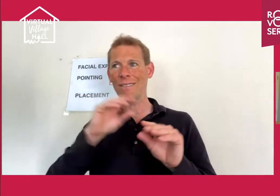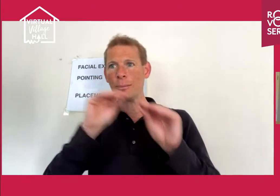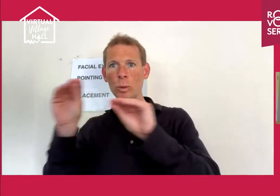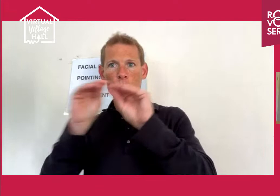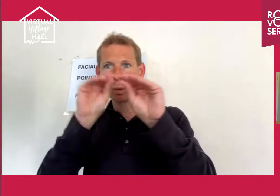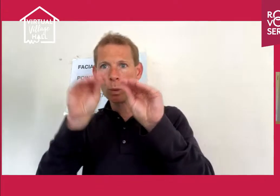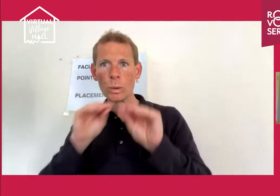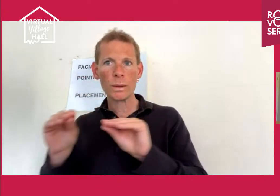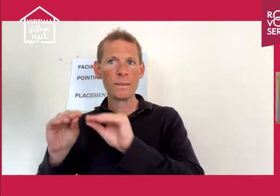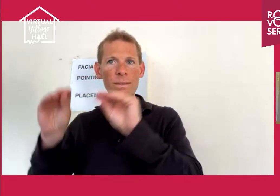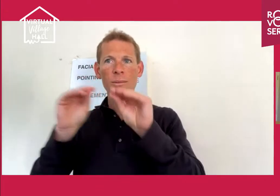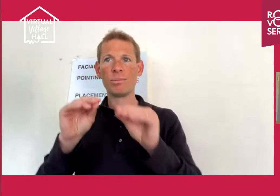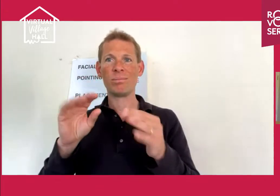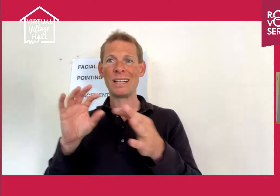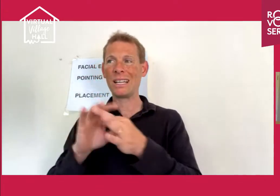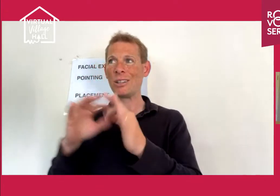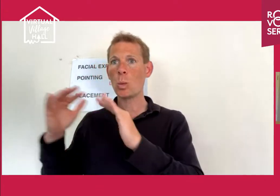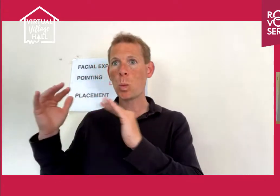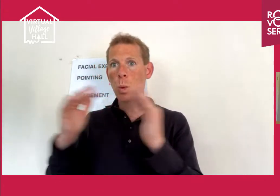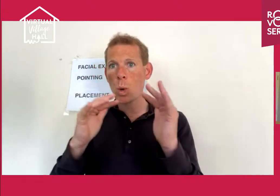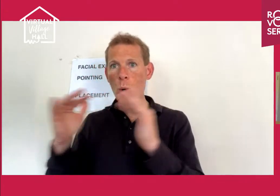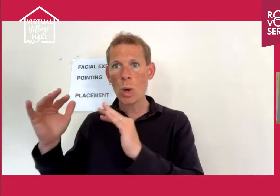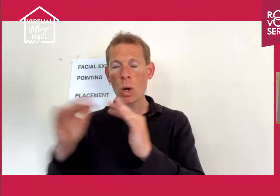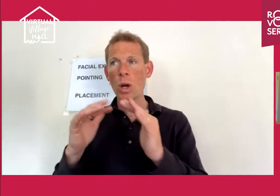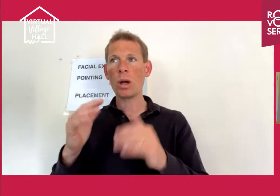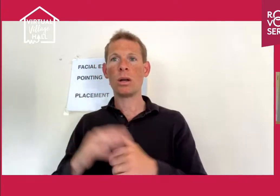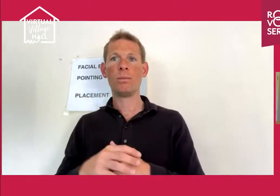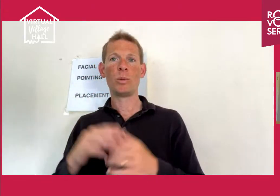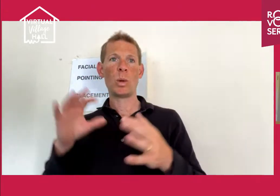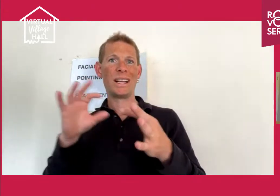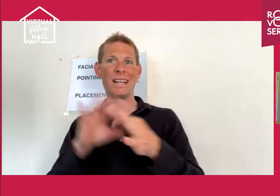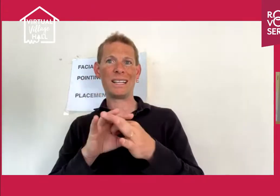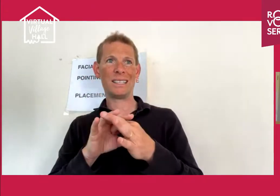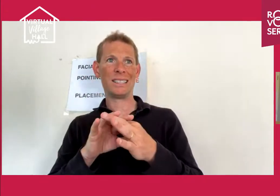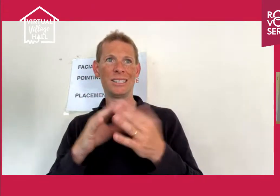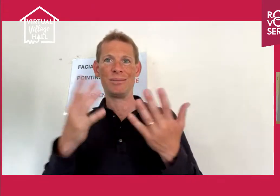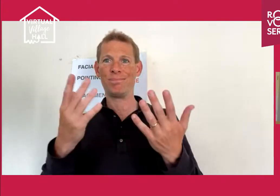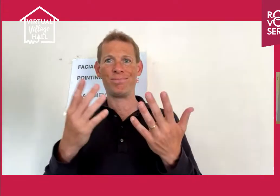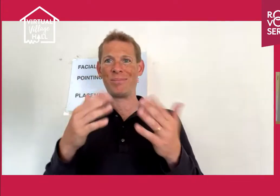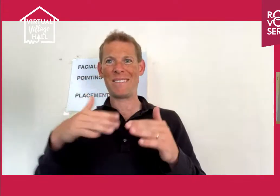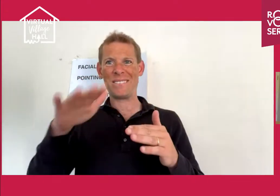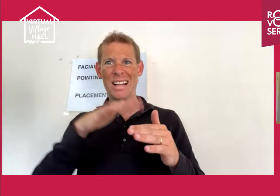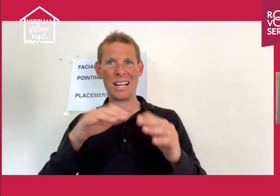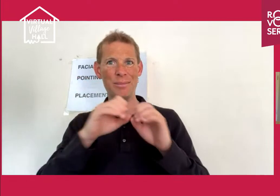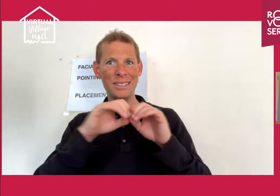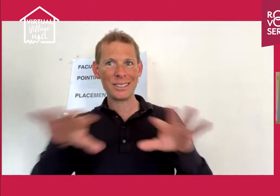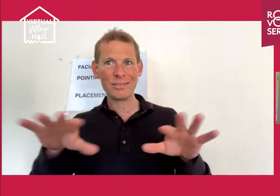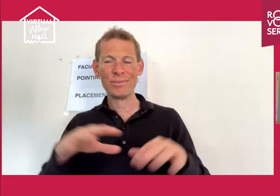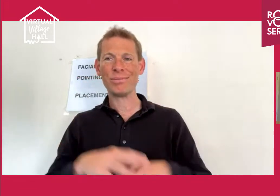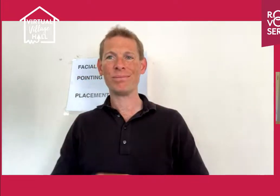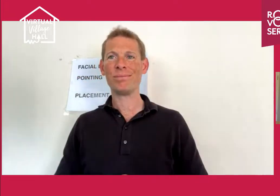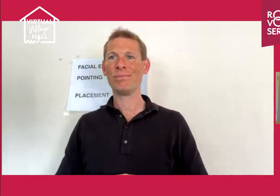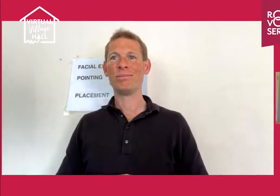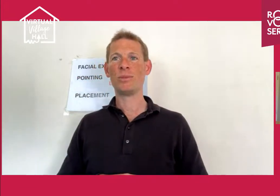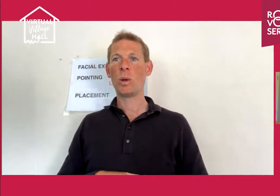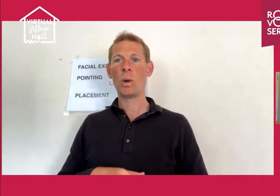She was talking about deaf people moving all over the world as a result of war and how